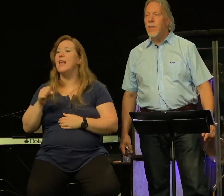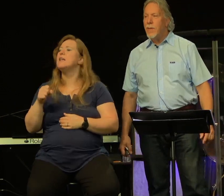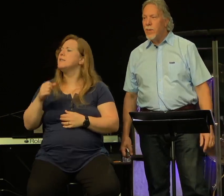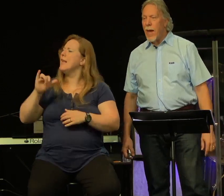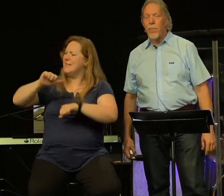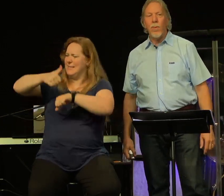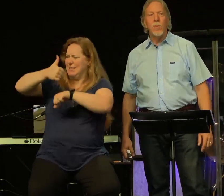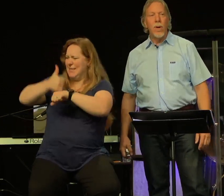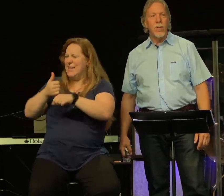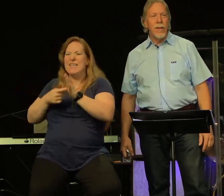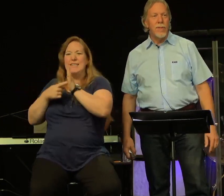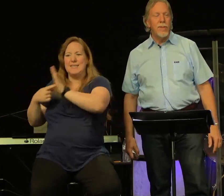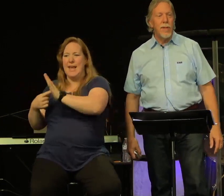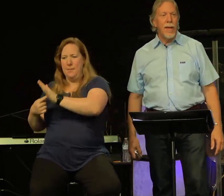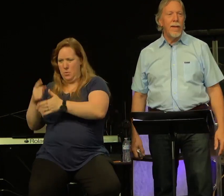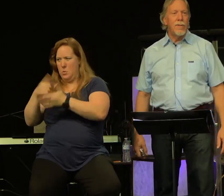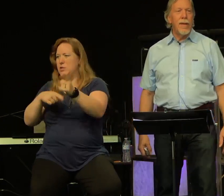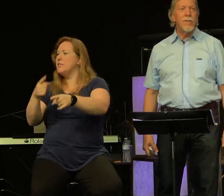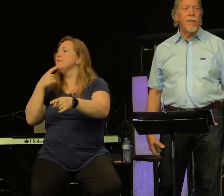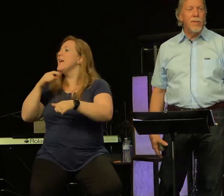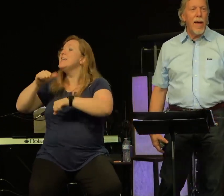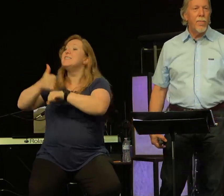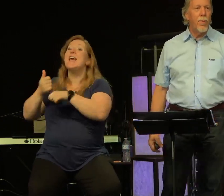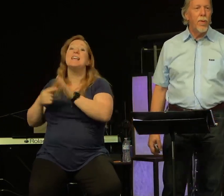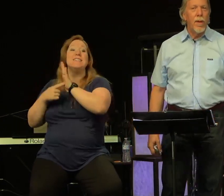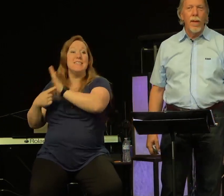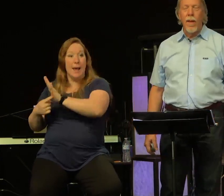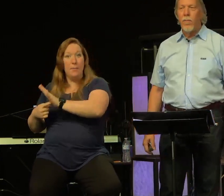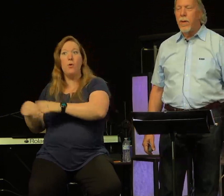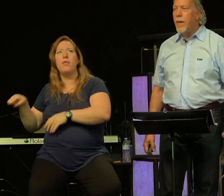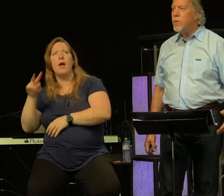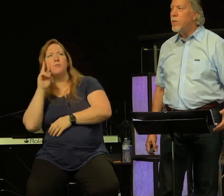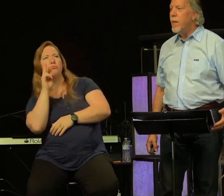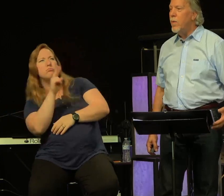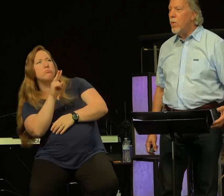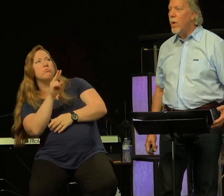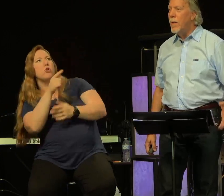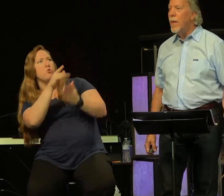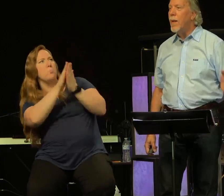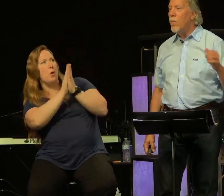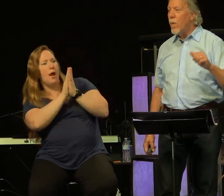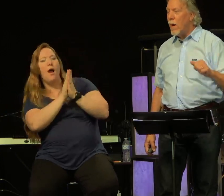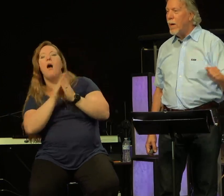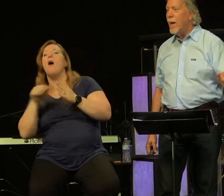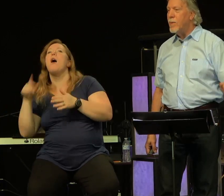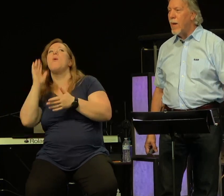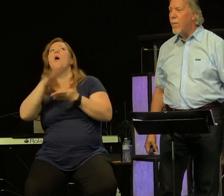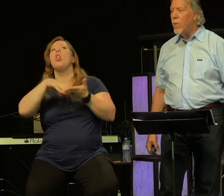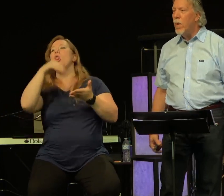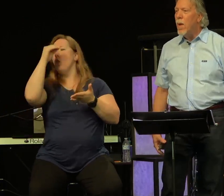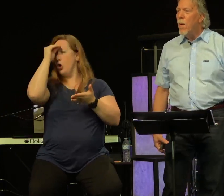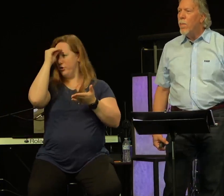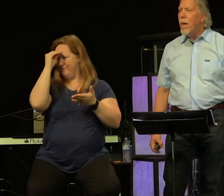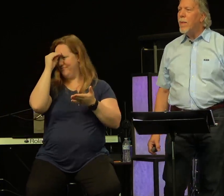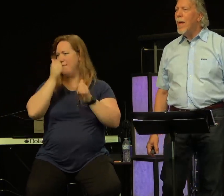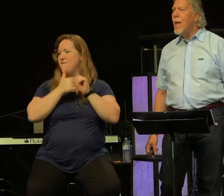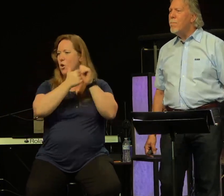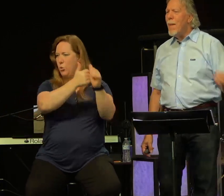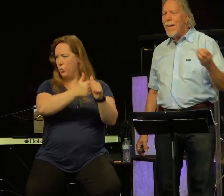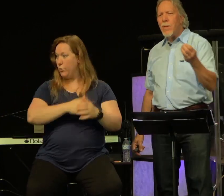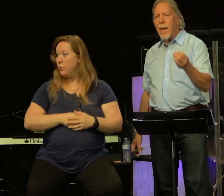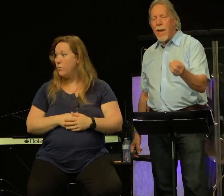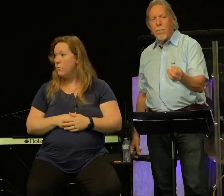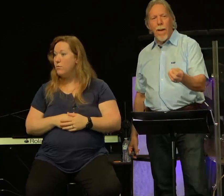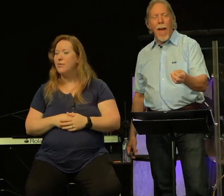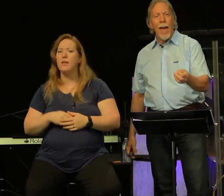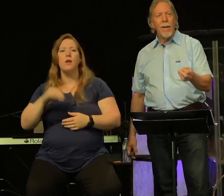sets example, is what Tracy's saying. It sets example. If your kids see you do it, then they'll follow that example. But it